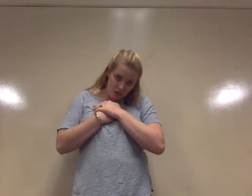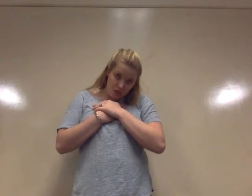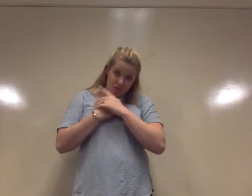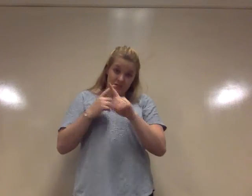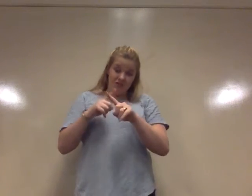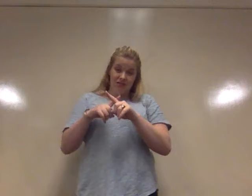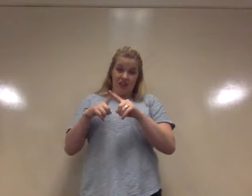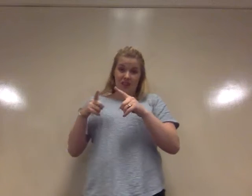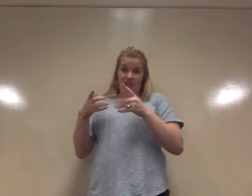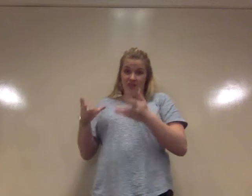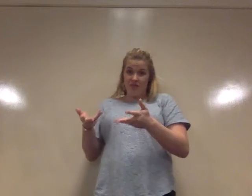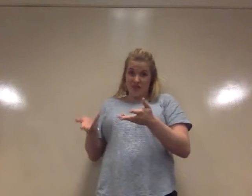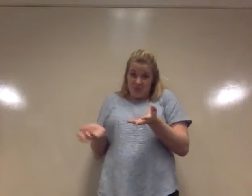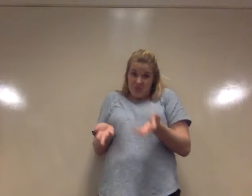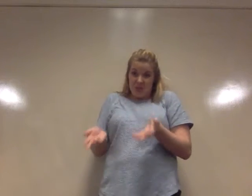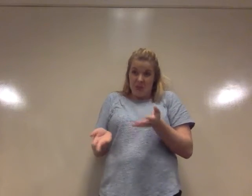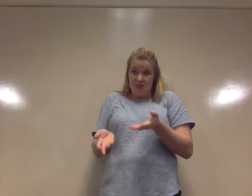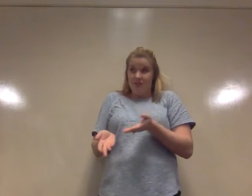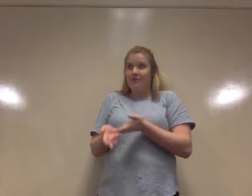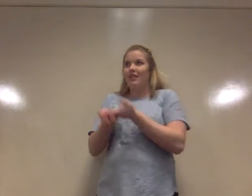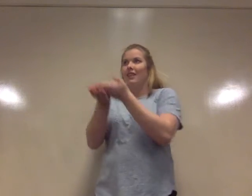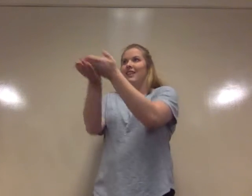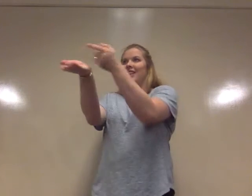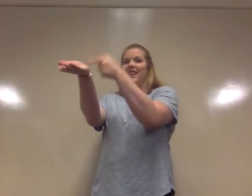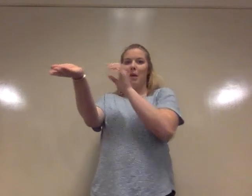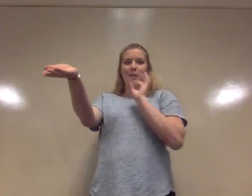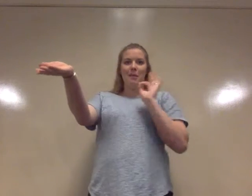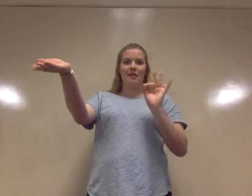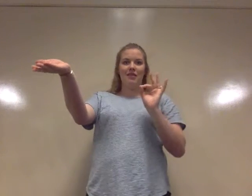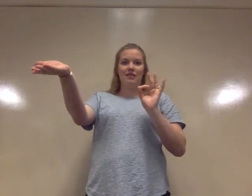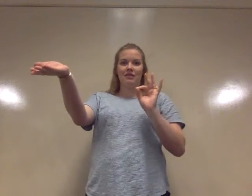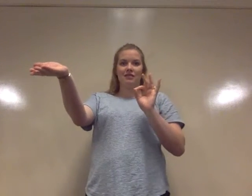all of these problems? A solution so comprehensive, yet